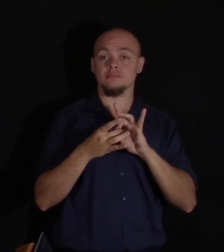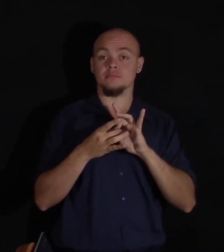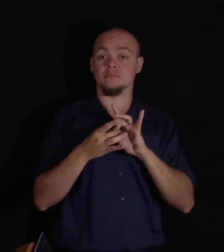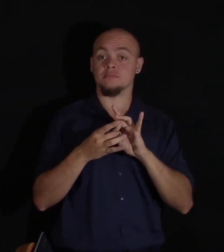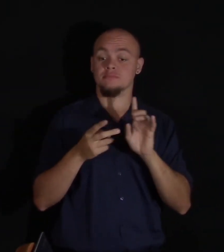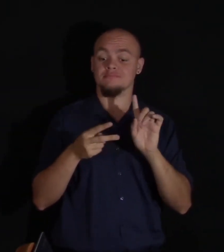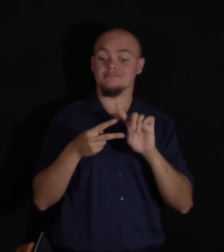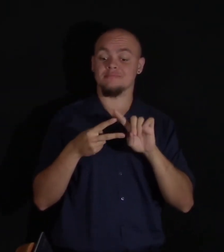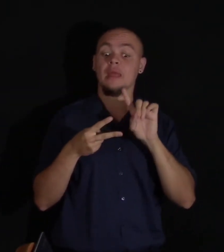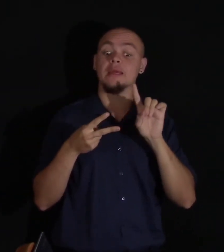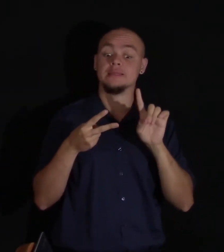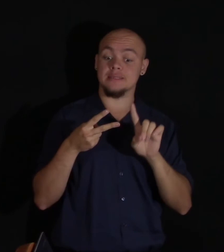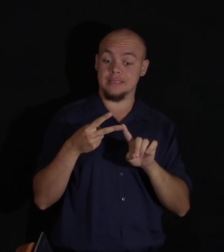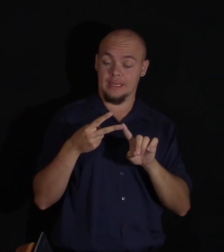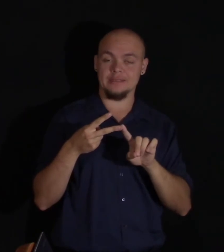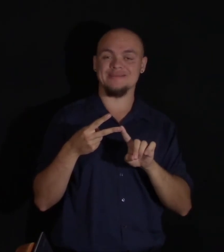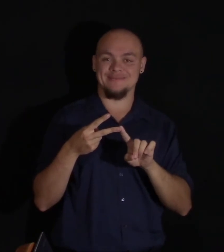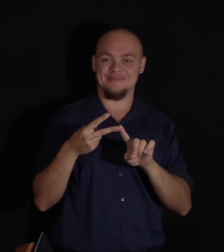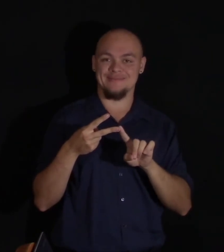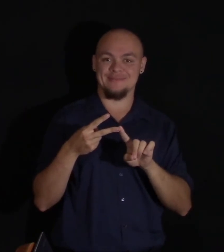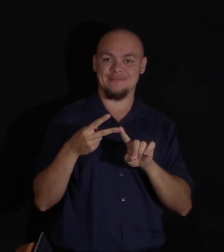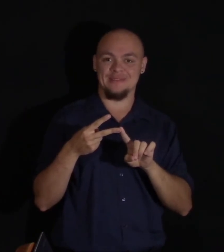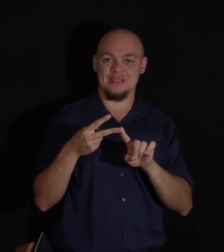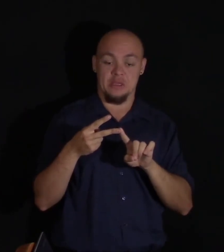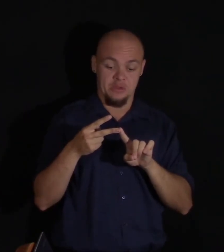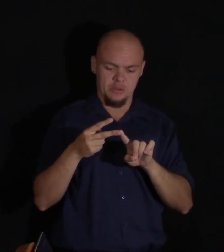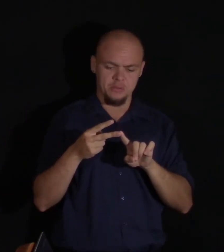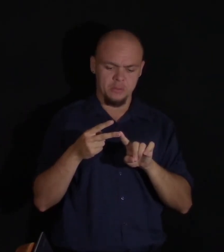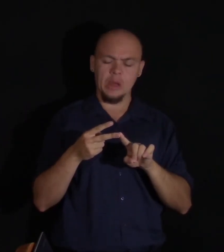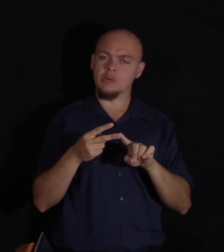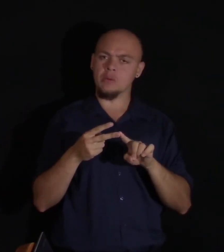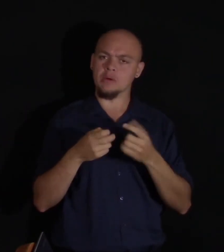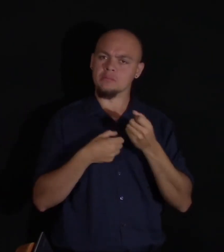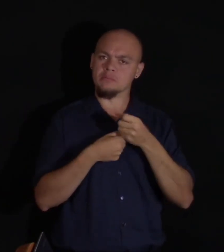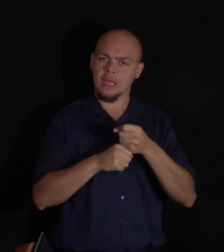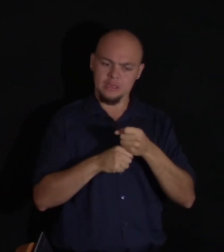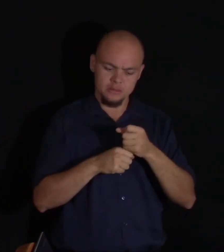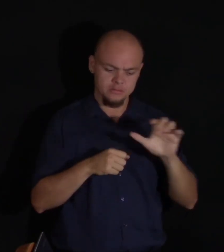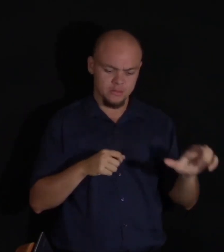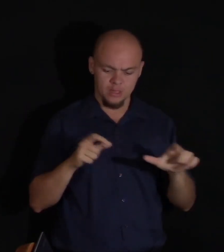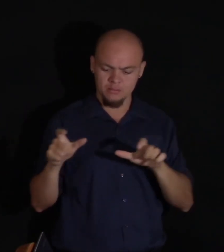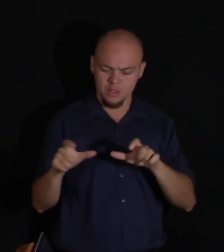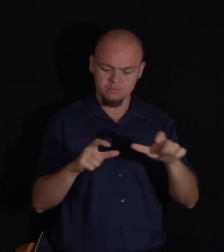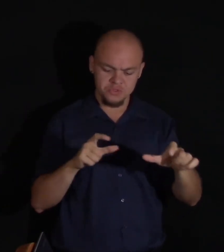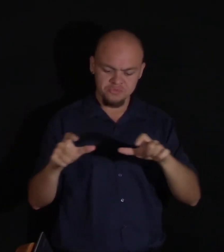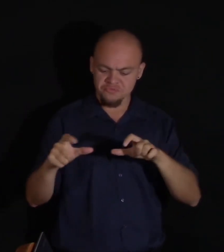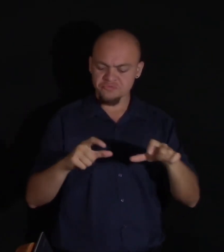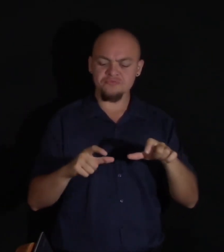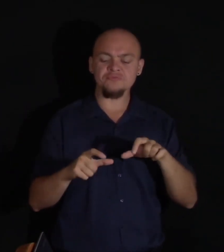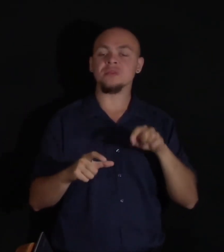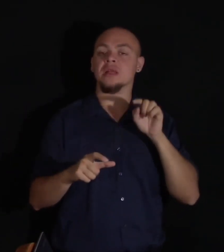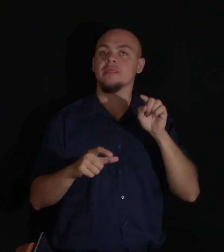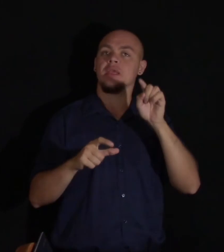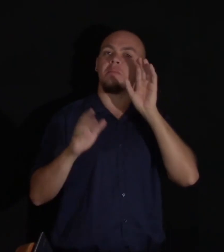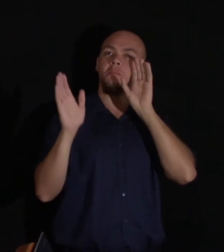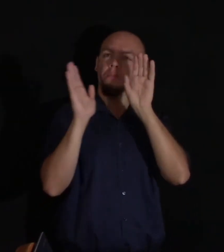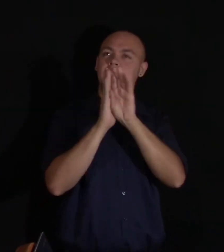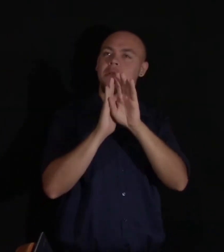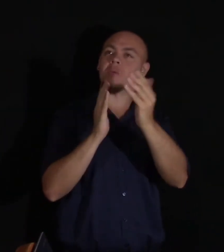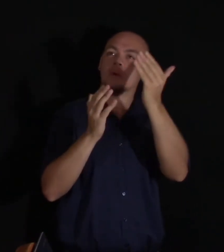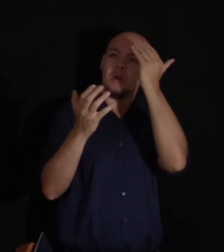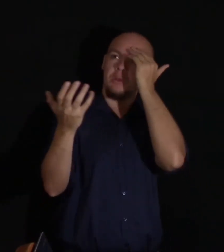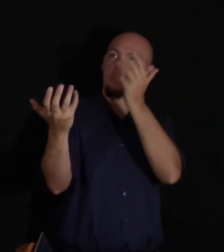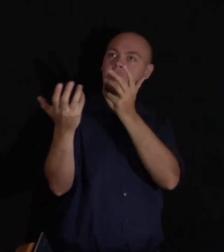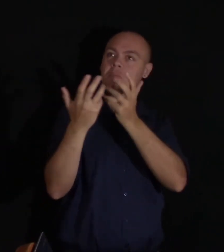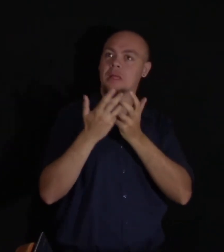Number two, when we're building the puzzle, this picture in our mind serves as a reference for us to build the puzzle. So